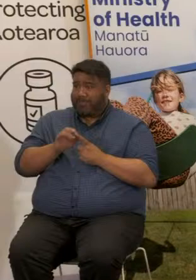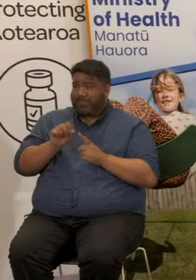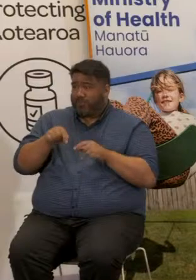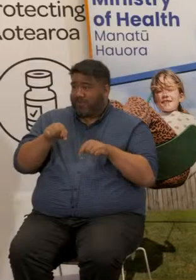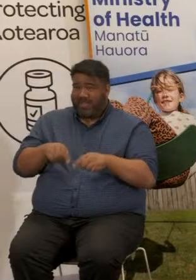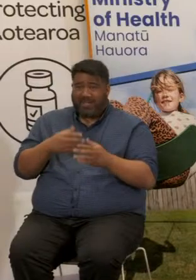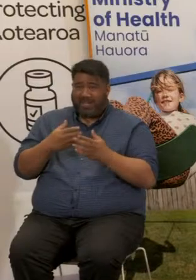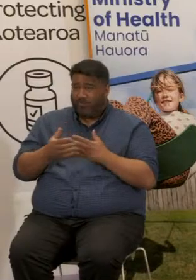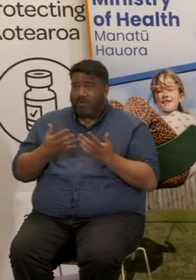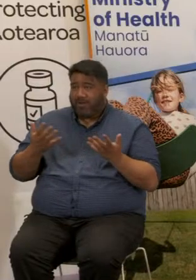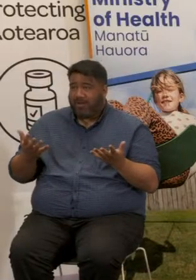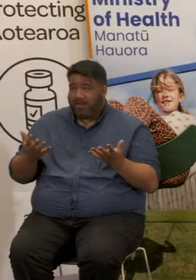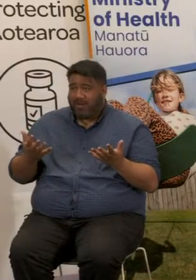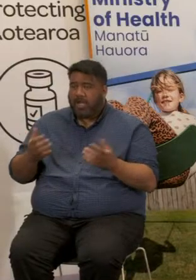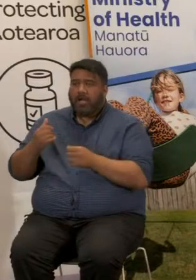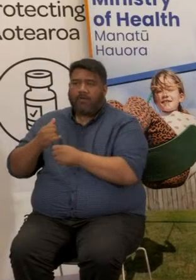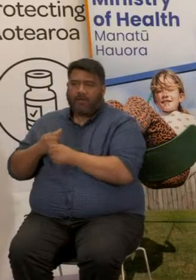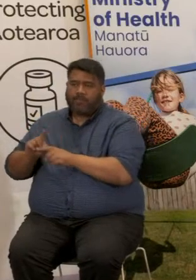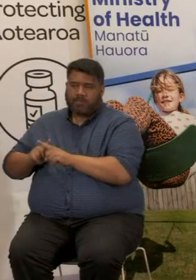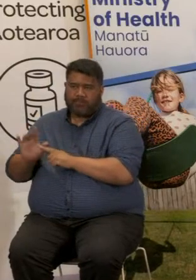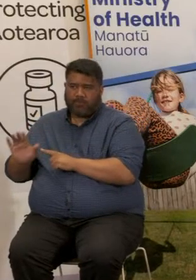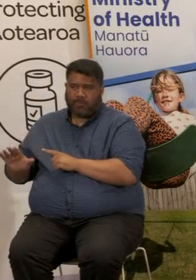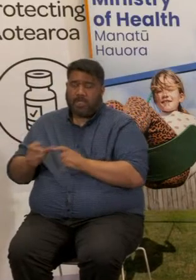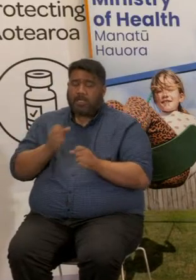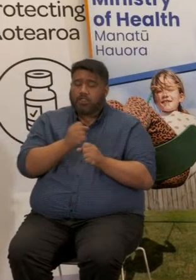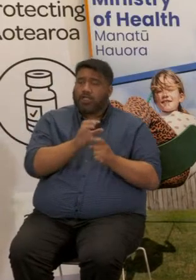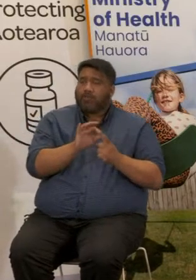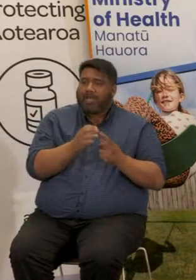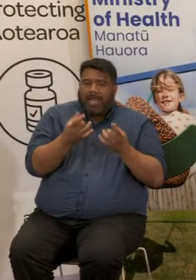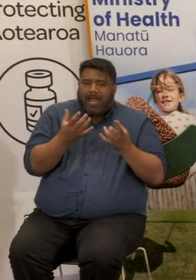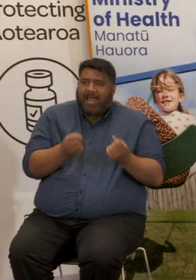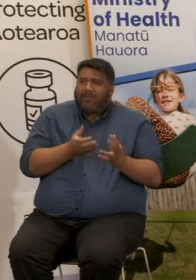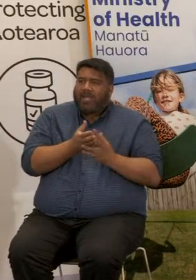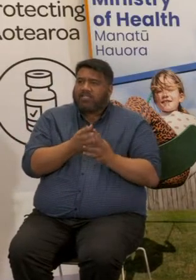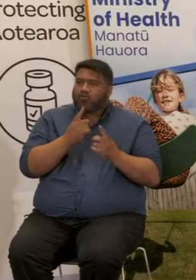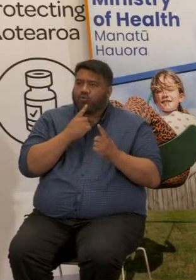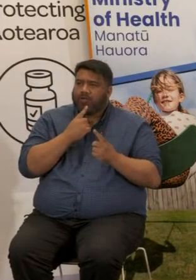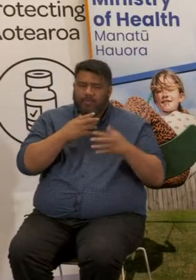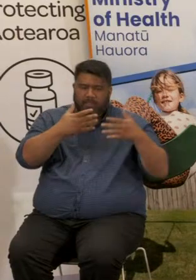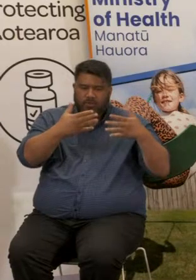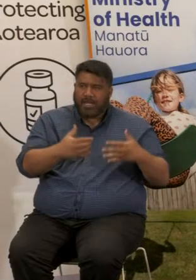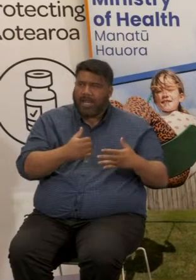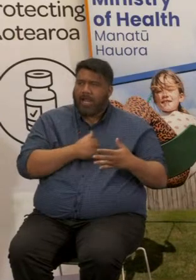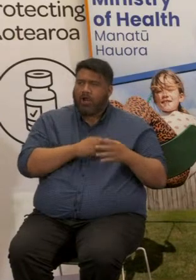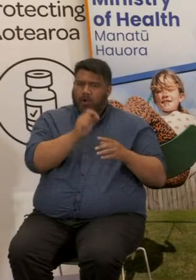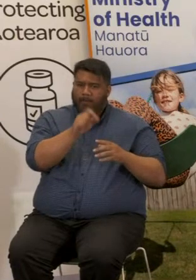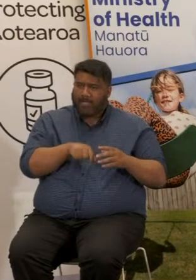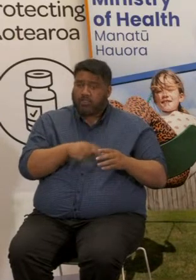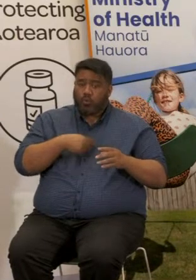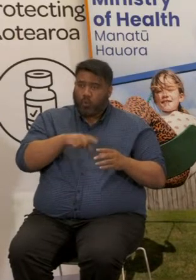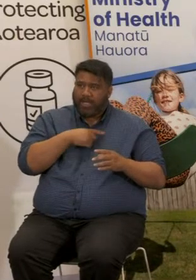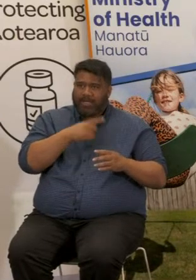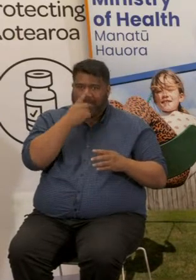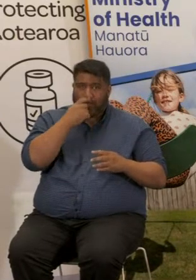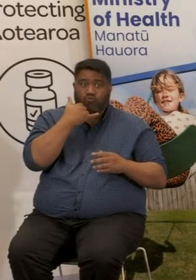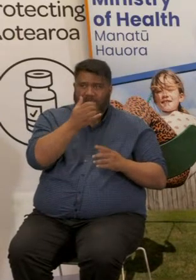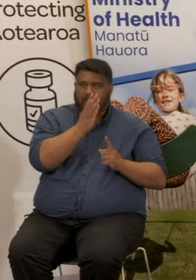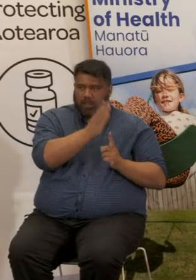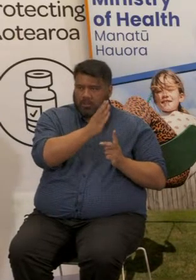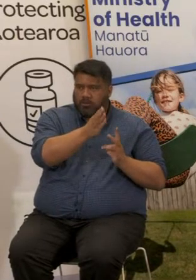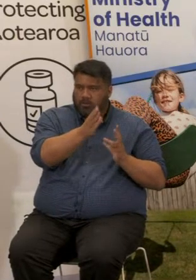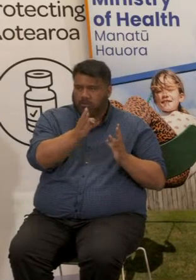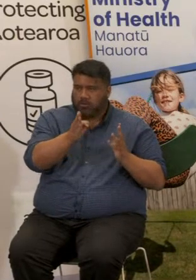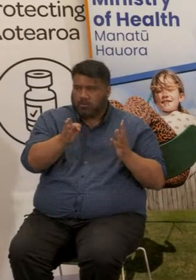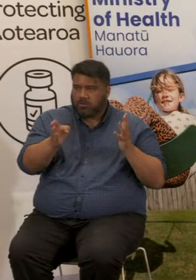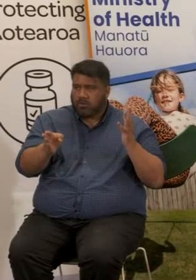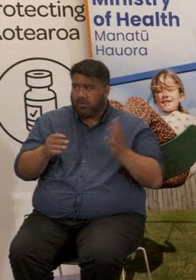that. It's different with the pharmacy. General practice have a database of all their patients, so we're able to go through every single person